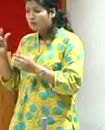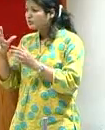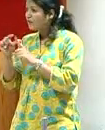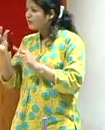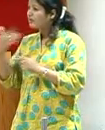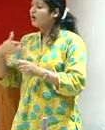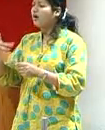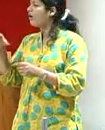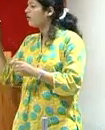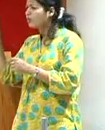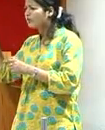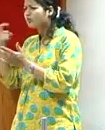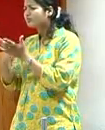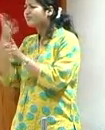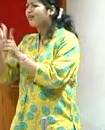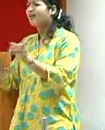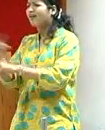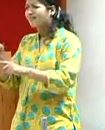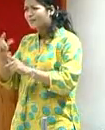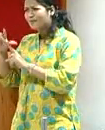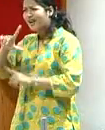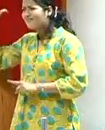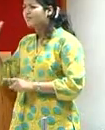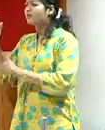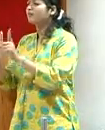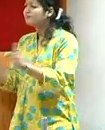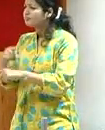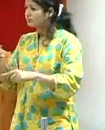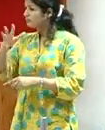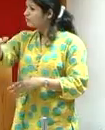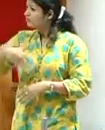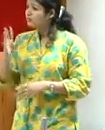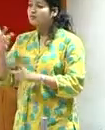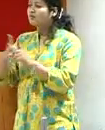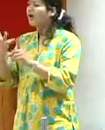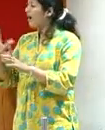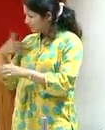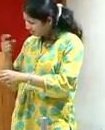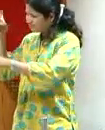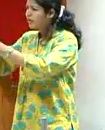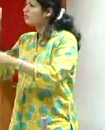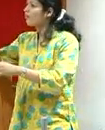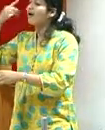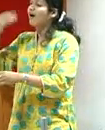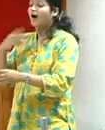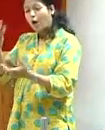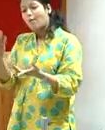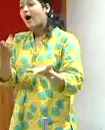court, because the reservation roster is the ultimate vehicle for deciding what the reservation ought to be. And it turned out that there